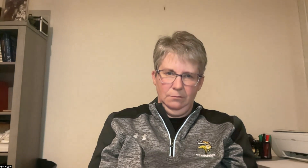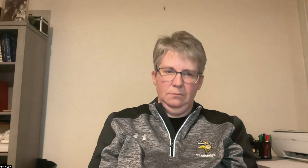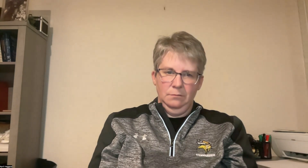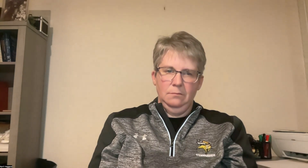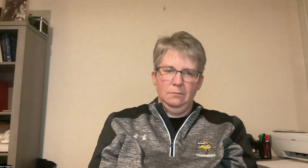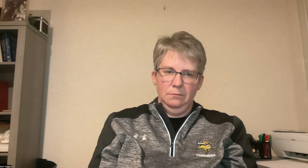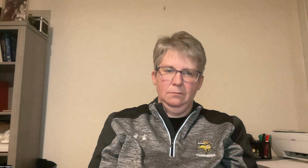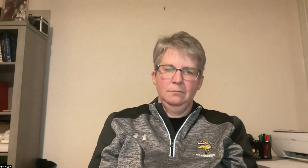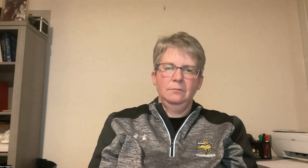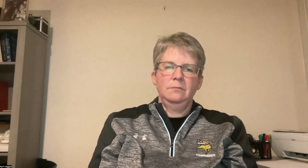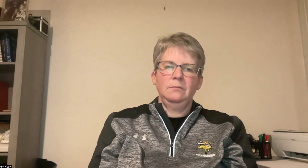just takes time. We have to follow steps.